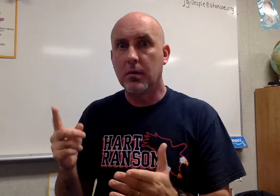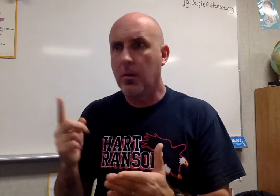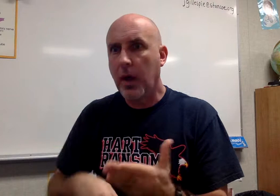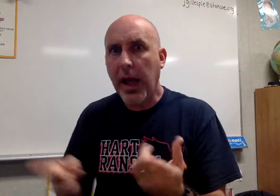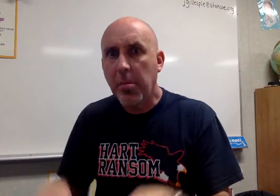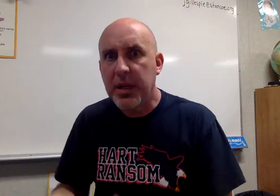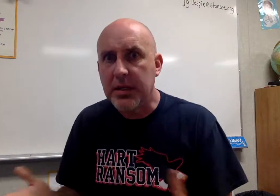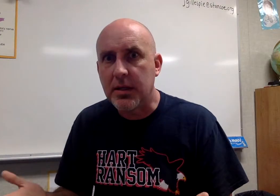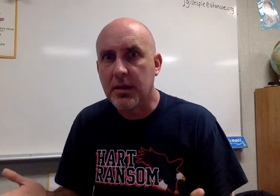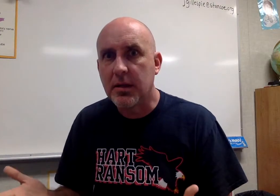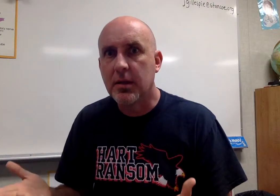What happened?